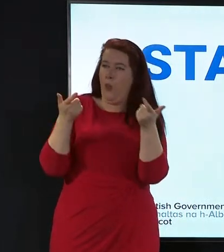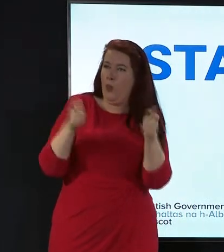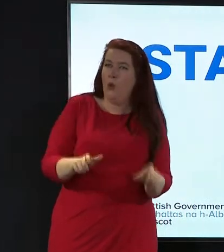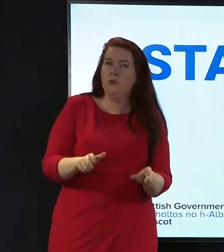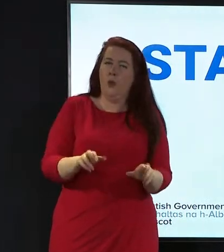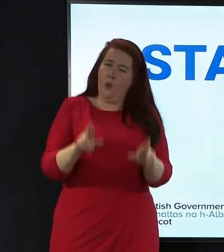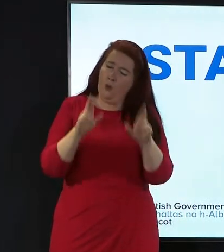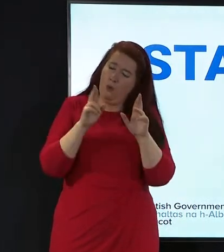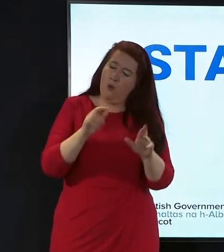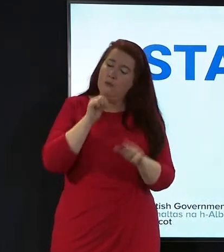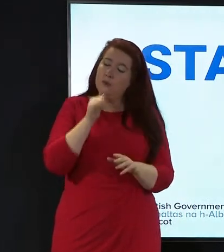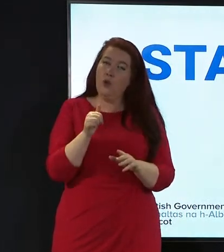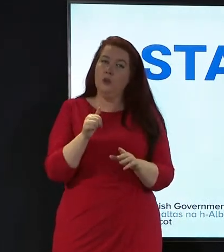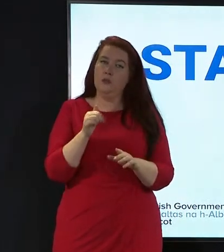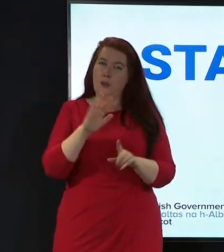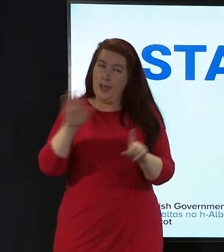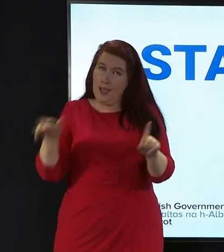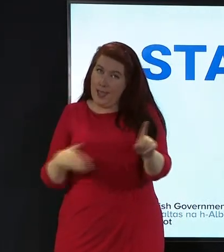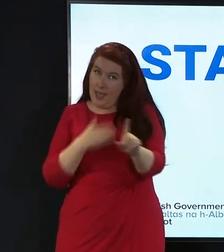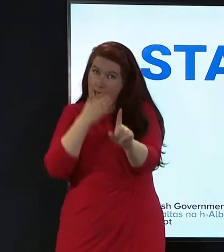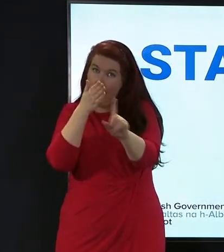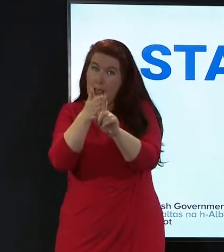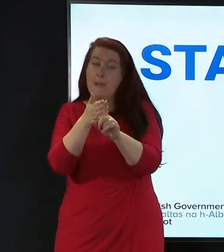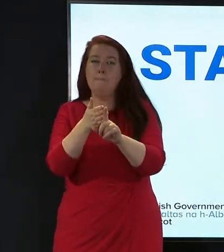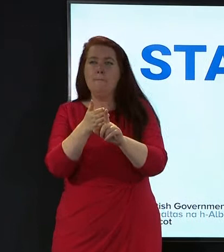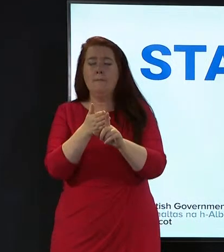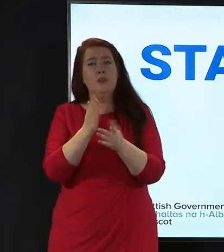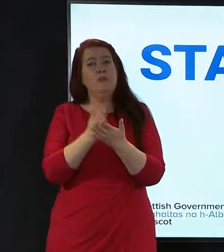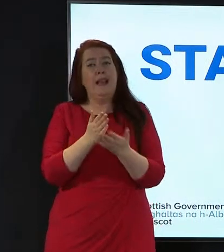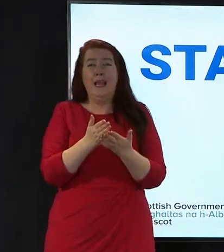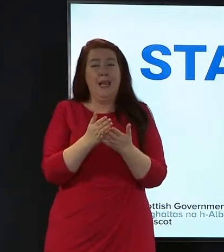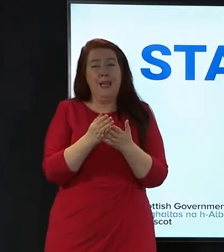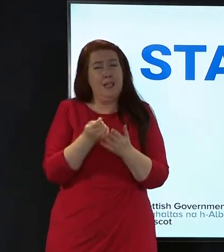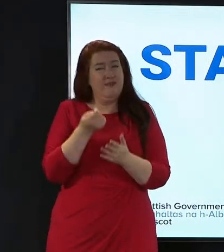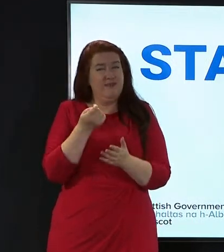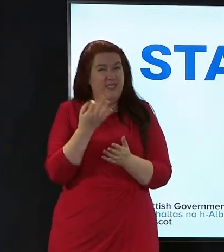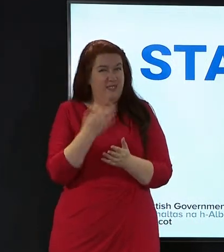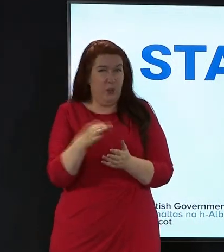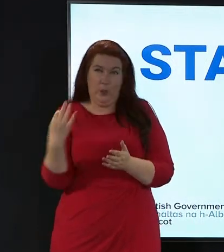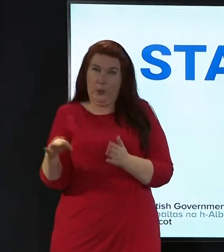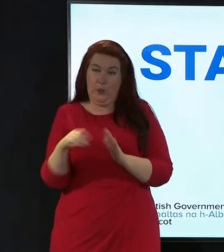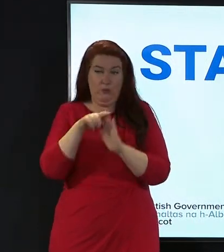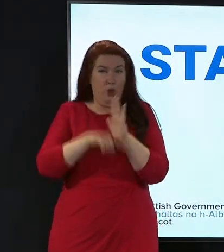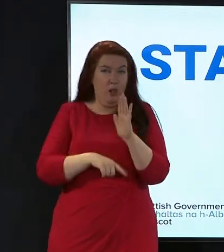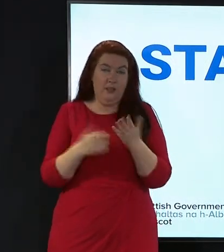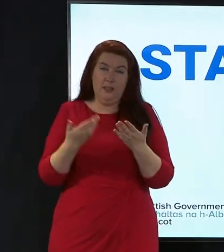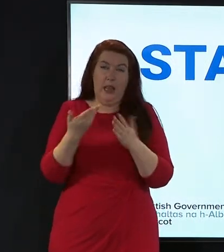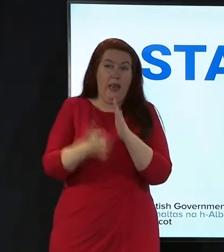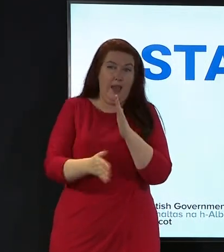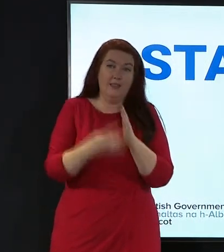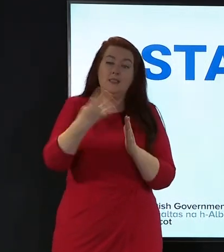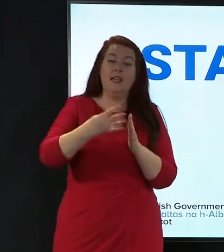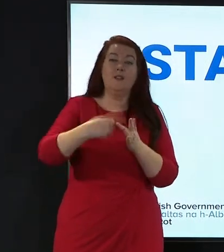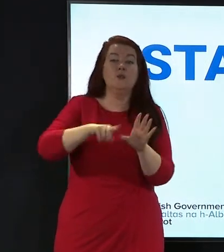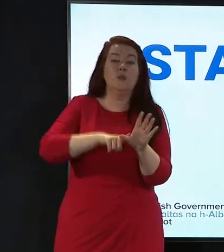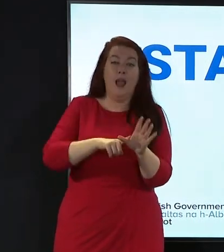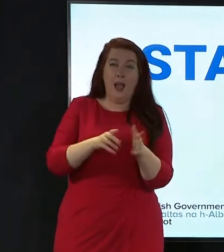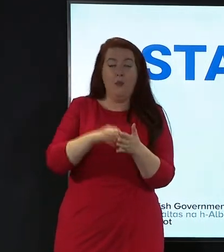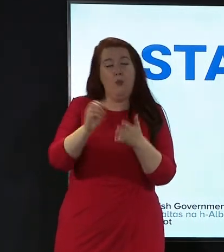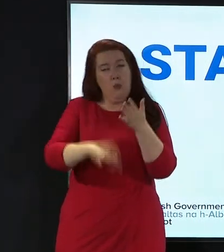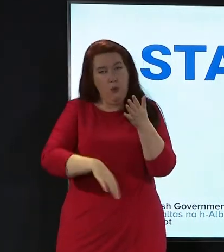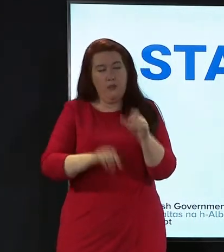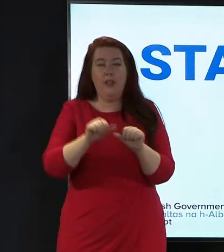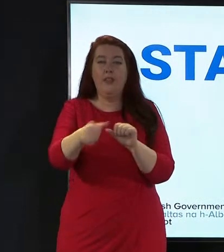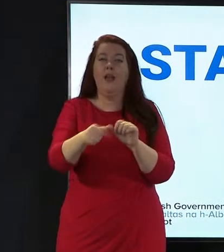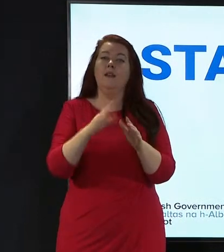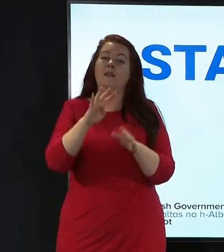is to lifting the relatively few remaining restrictions that are in place on the 19th and then on the 9th of August, and that we will